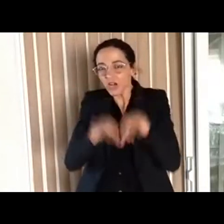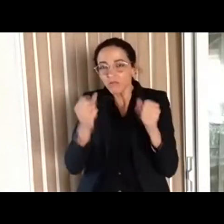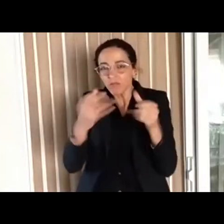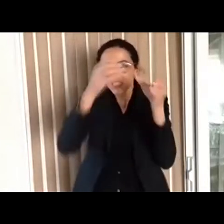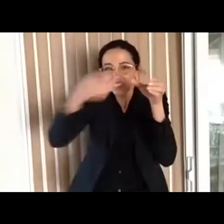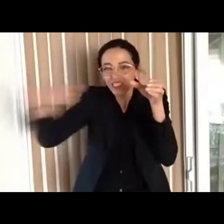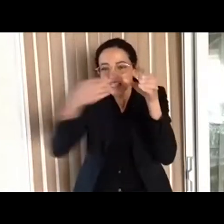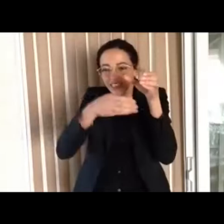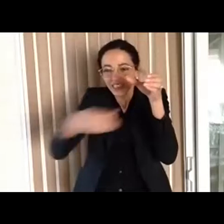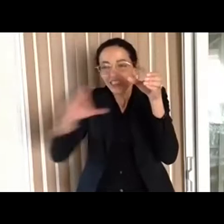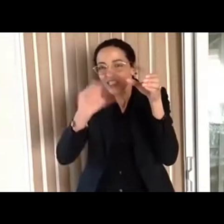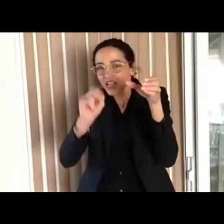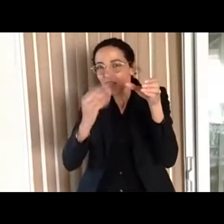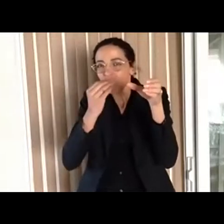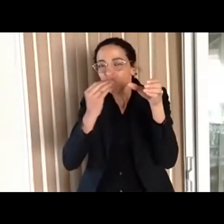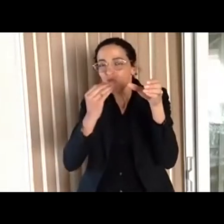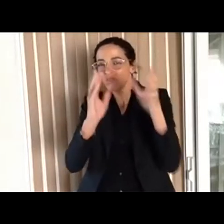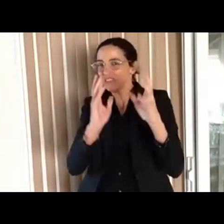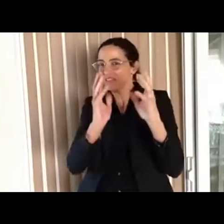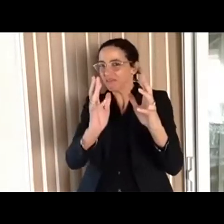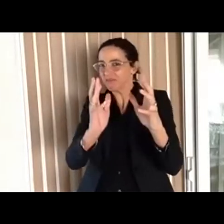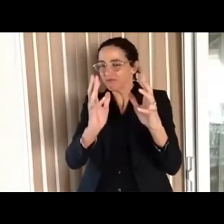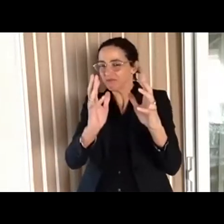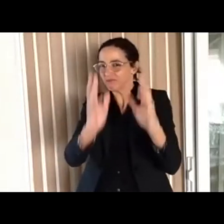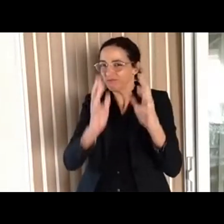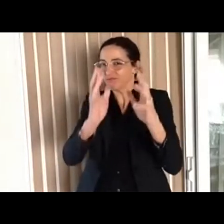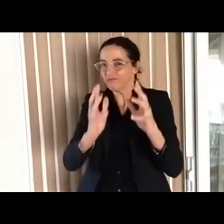to go anywhere. And one of them that